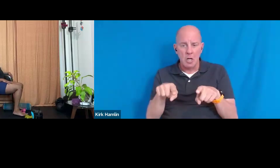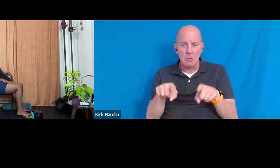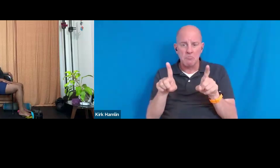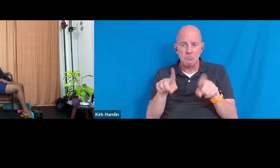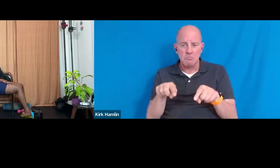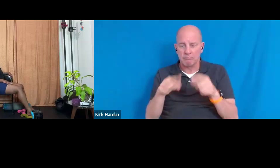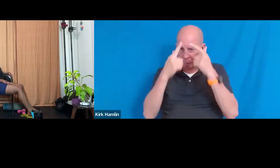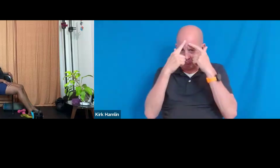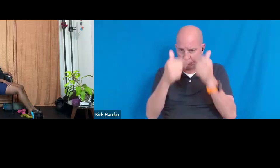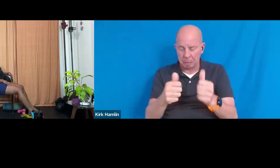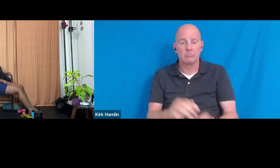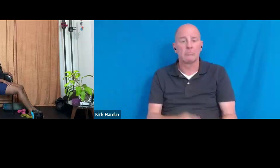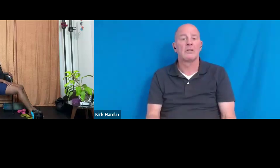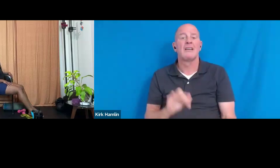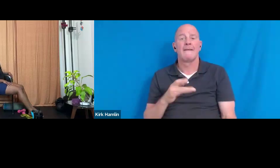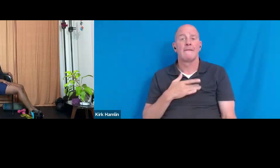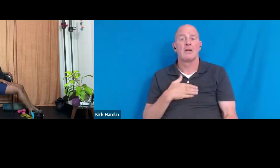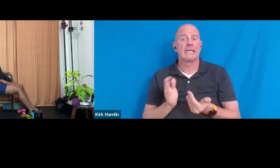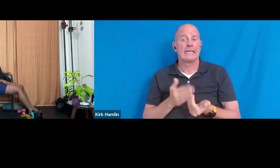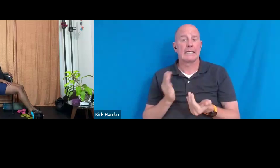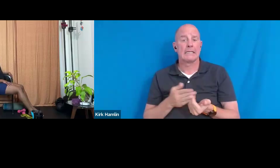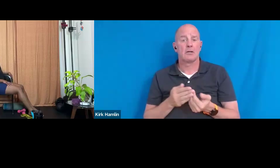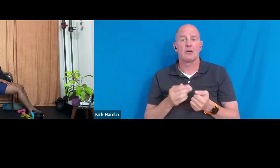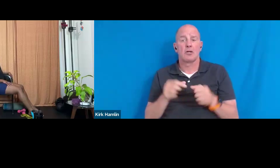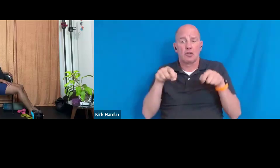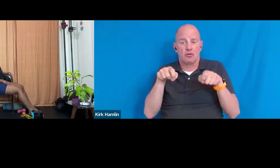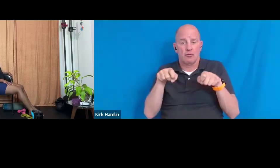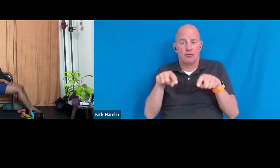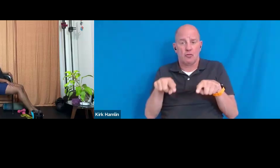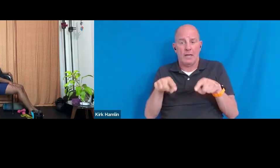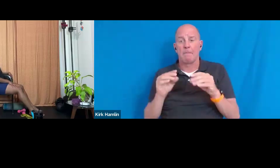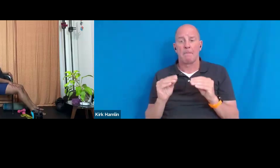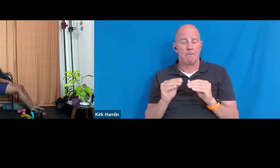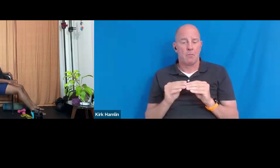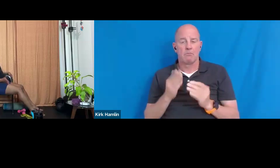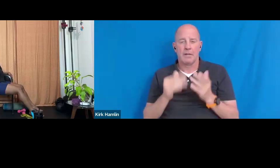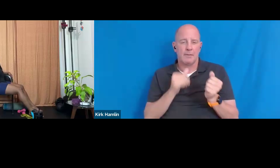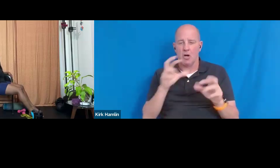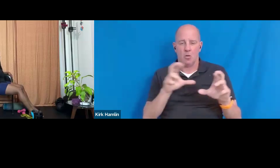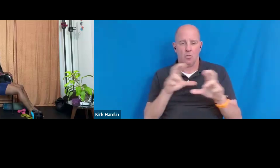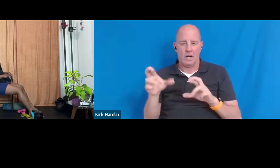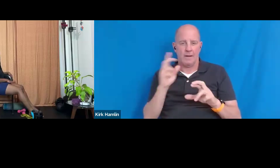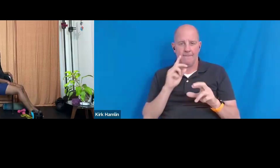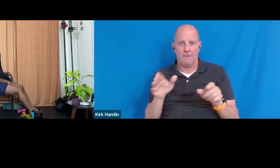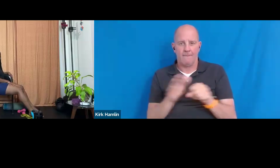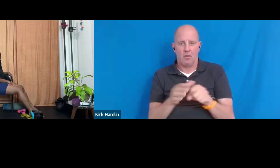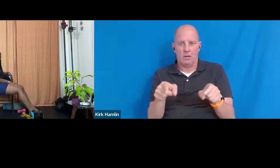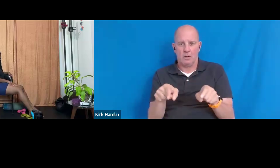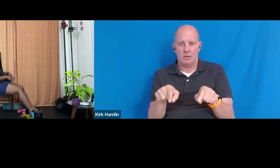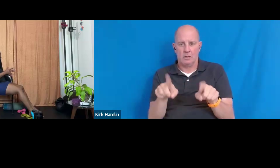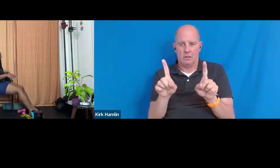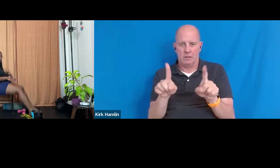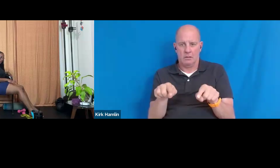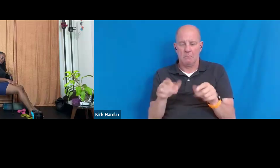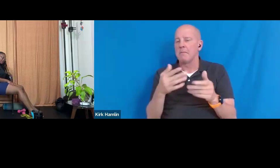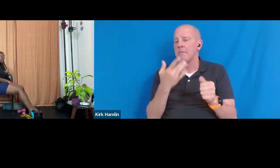difficulty. So if it feels easier, you can try to straighten a little bit, but maybe you're not ready for the straight leg. We tested that out